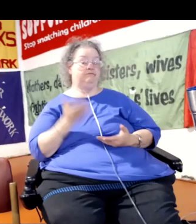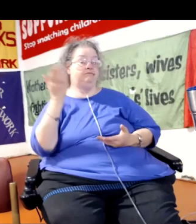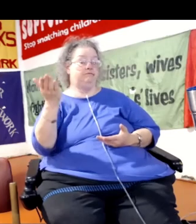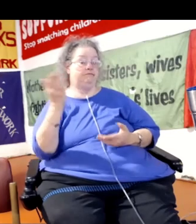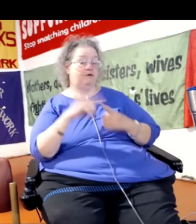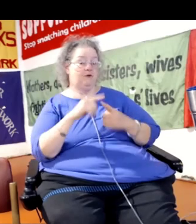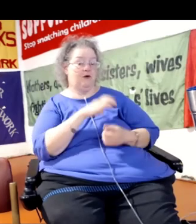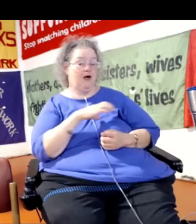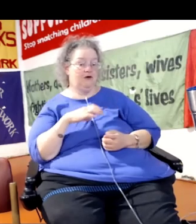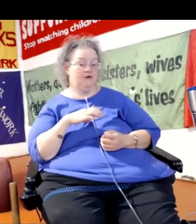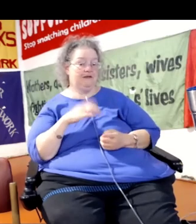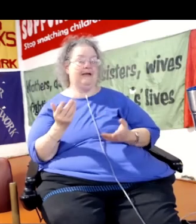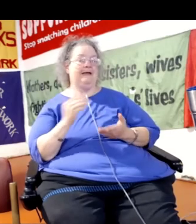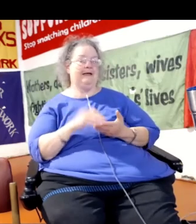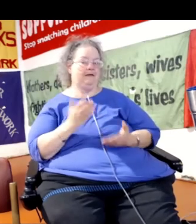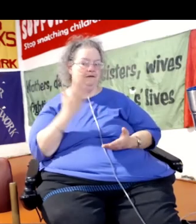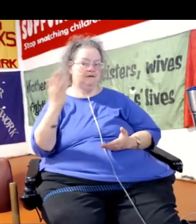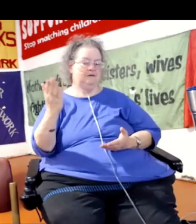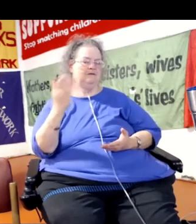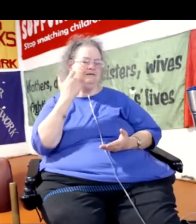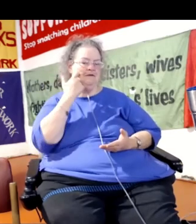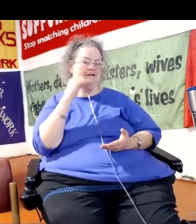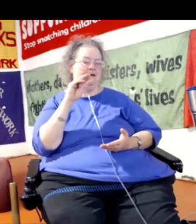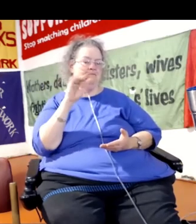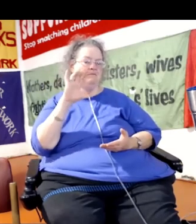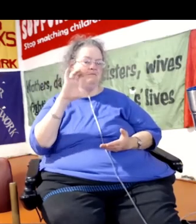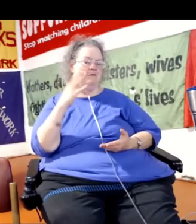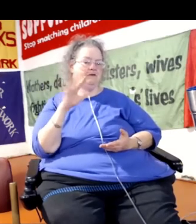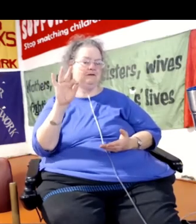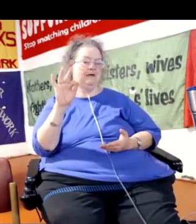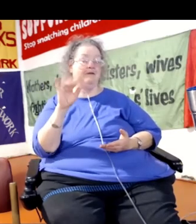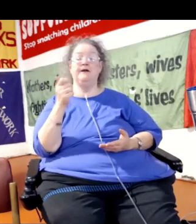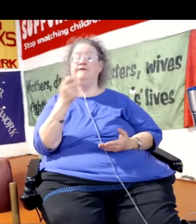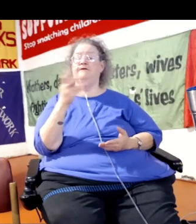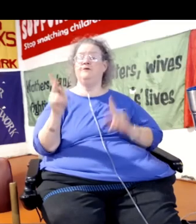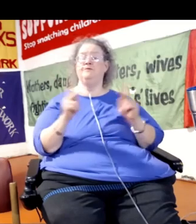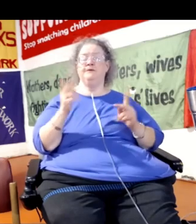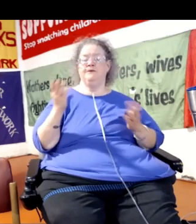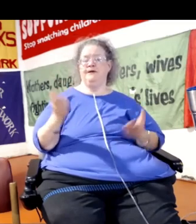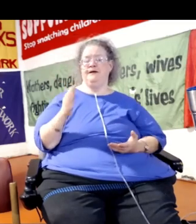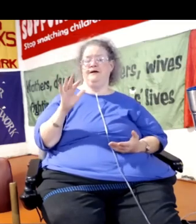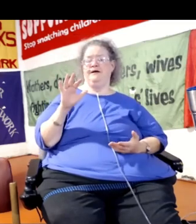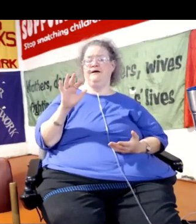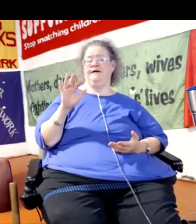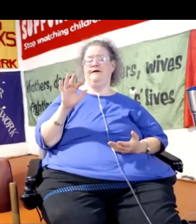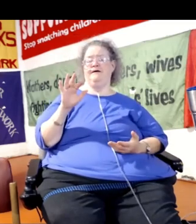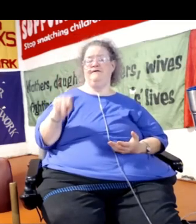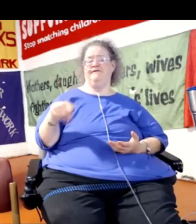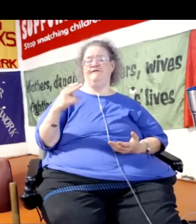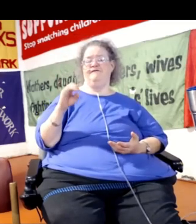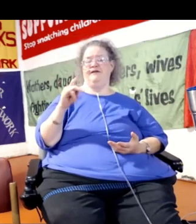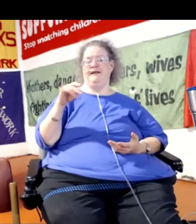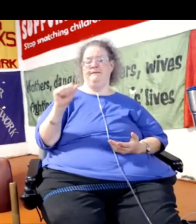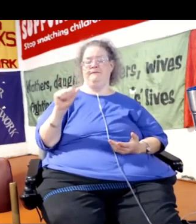reintroducing Congress this March 9th, and a number of people here, Philippa and Pat, I know, were among